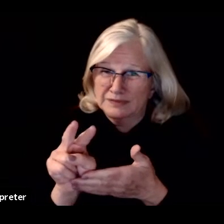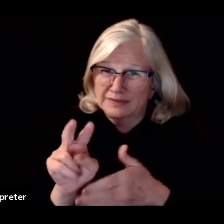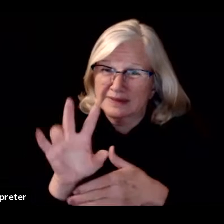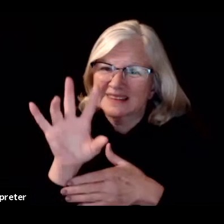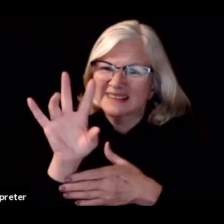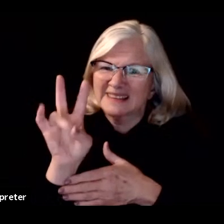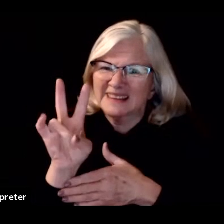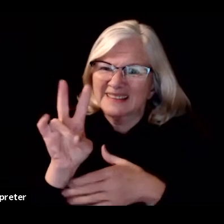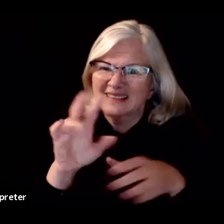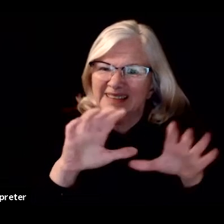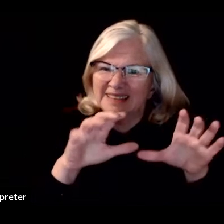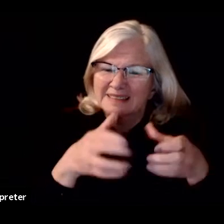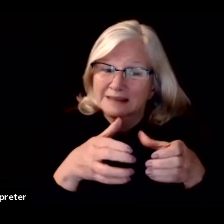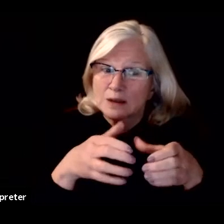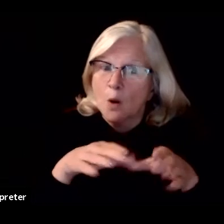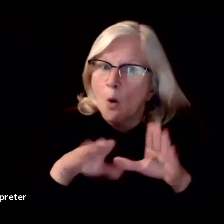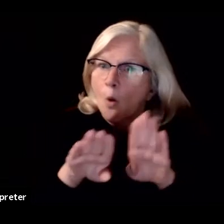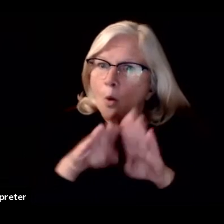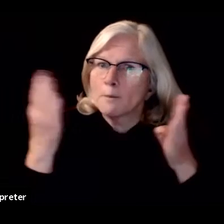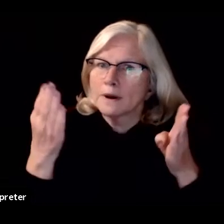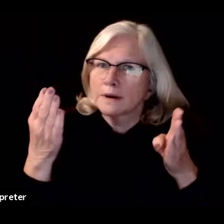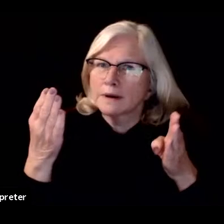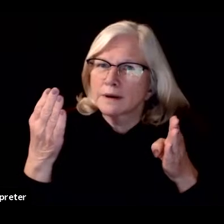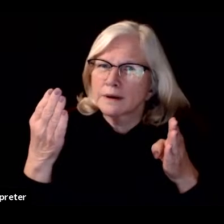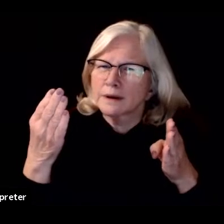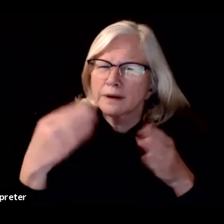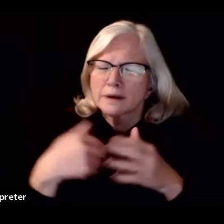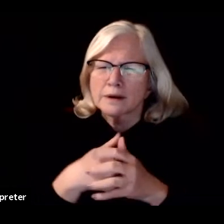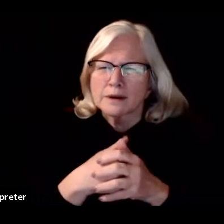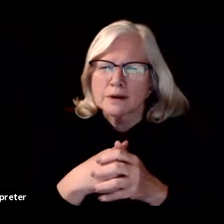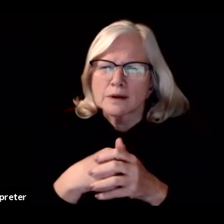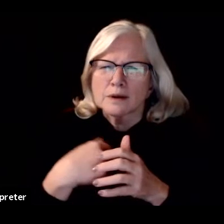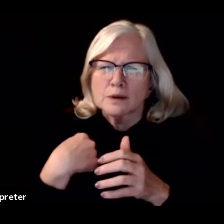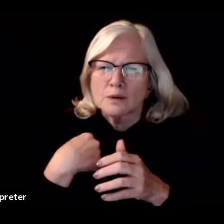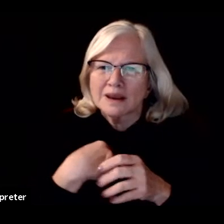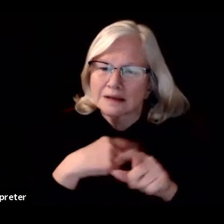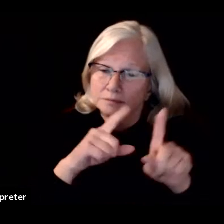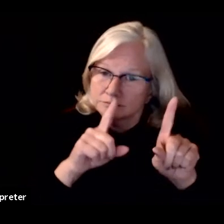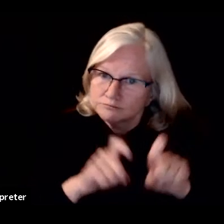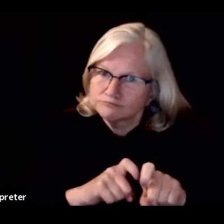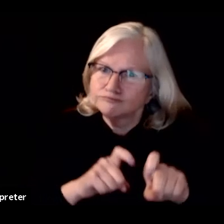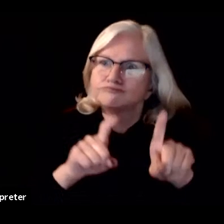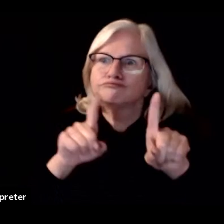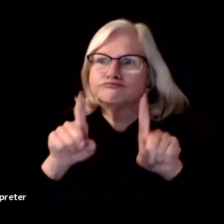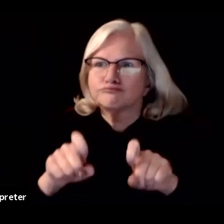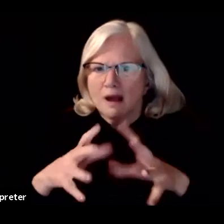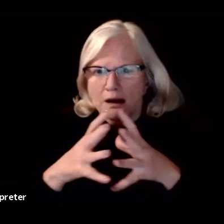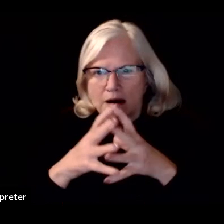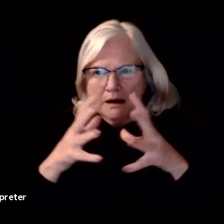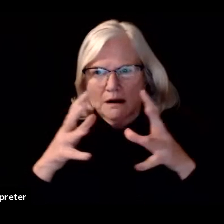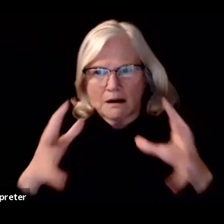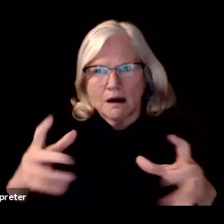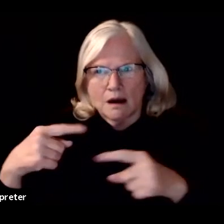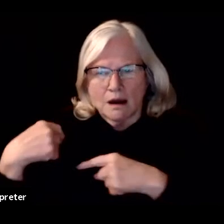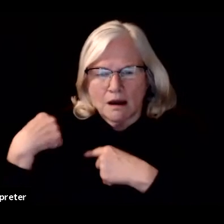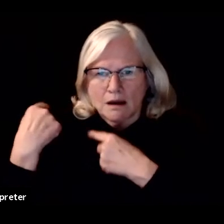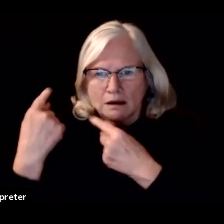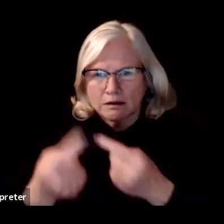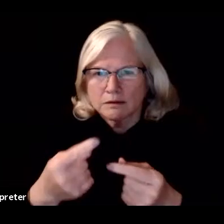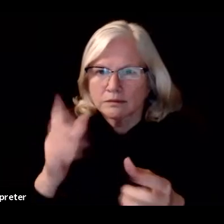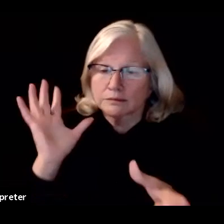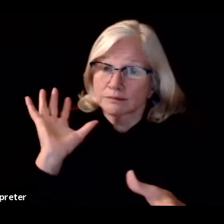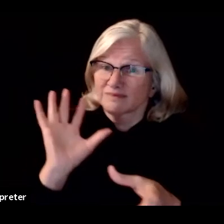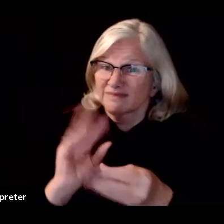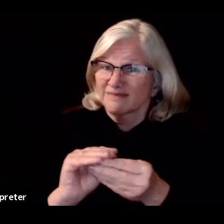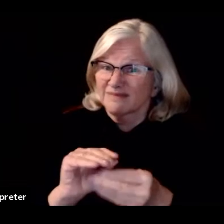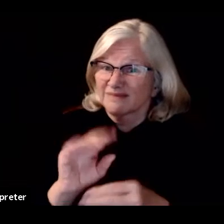testing sites. And we've gotten already nearly 7,000 positive test results from those sites. That's